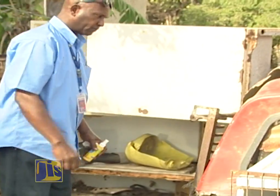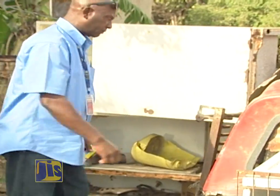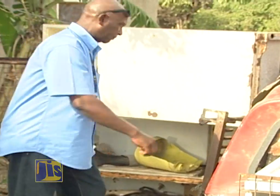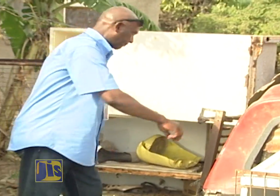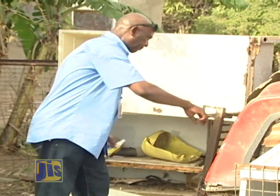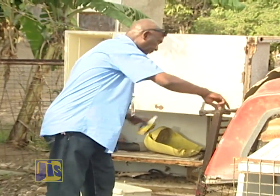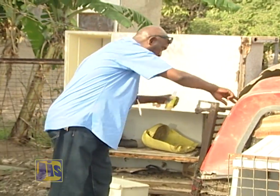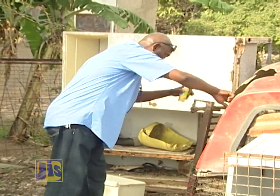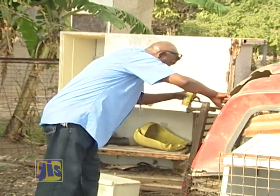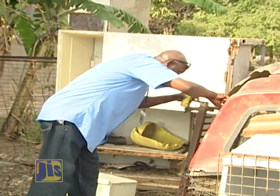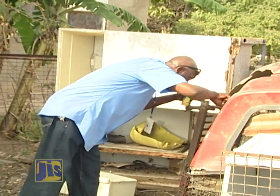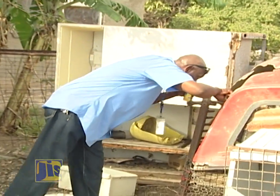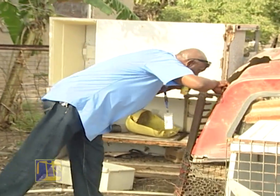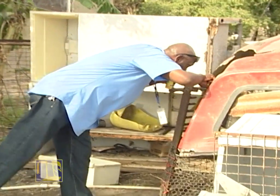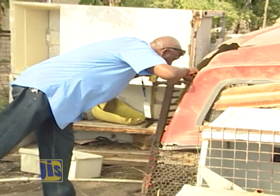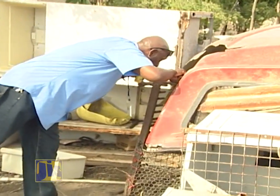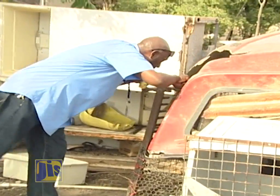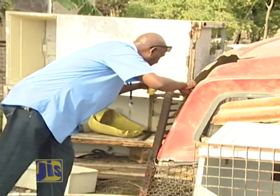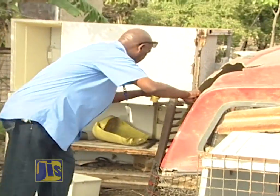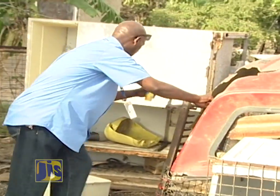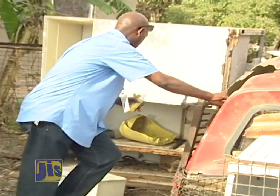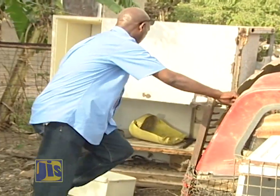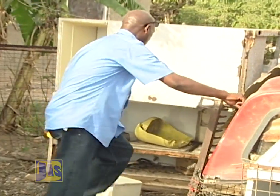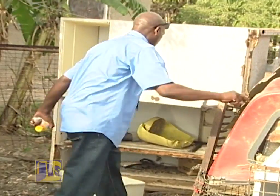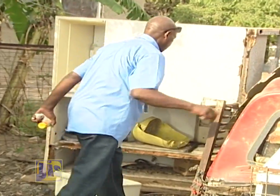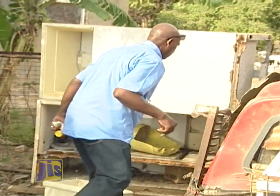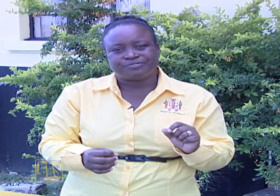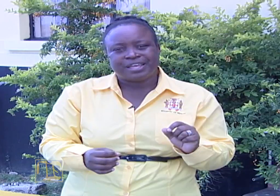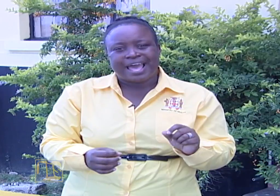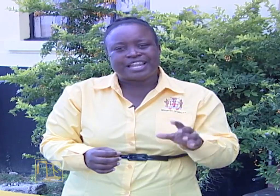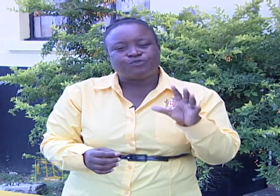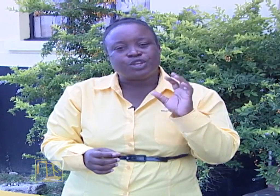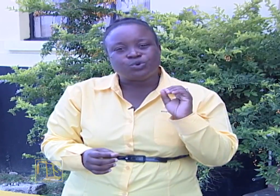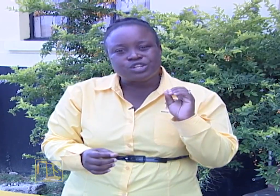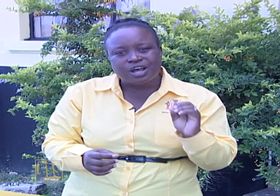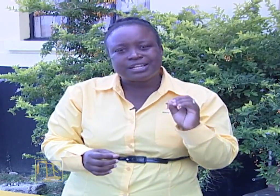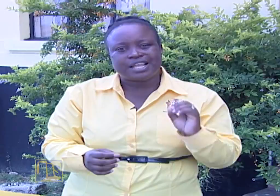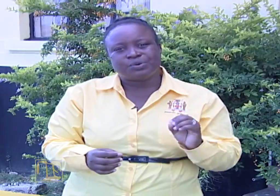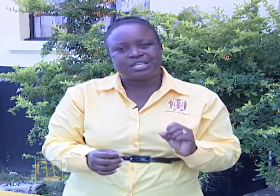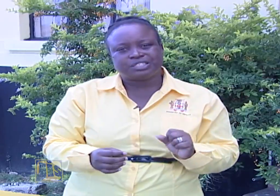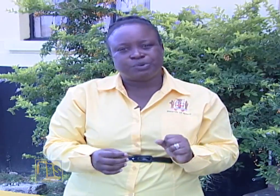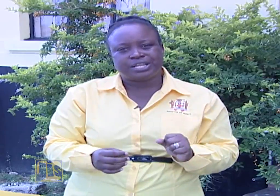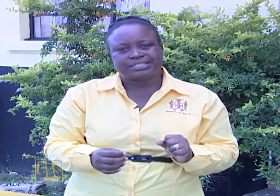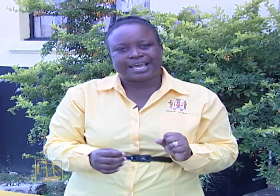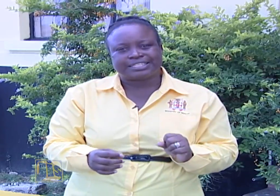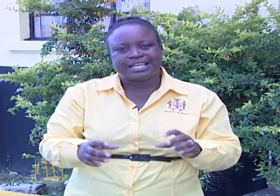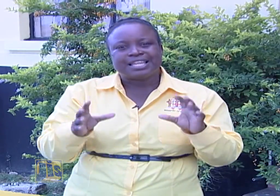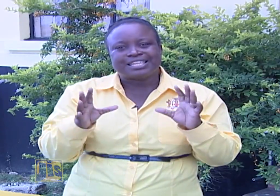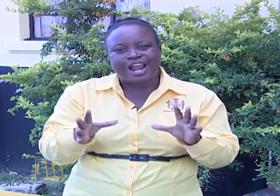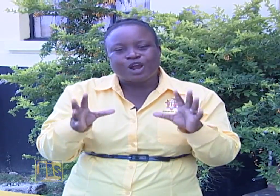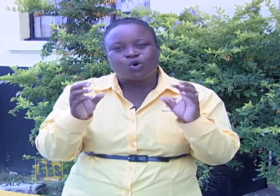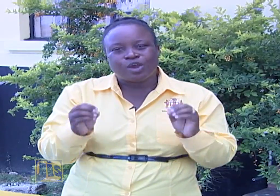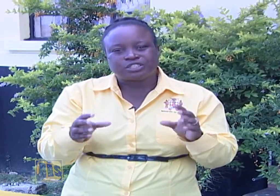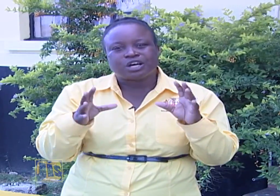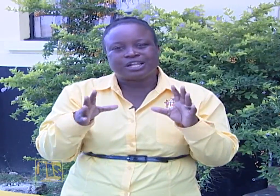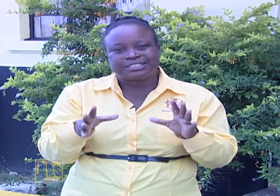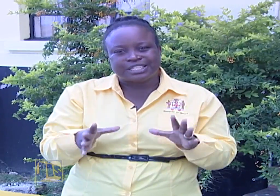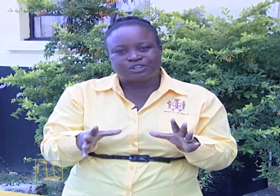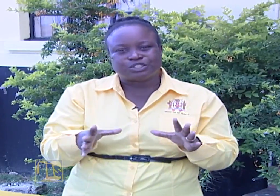found in and around our homes, business places. And if we do not deal with these breeding sites, they are going to continue to be